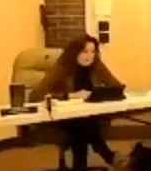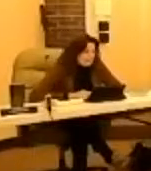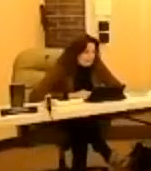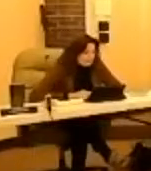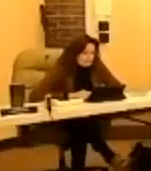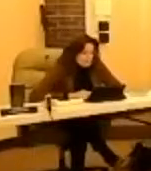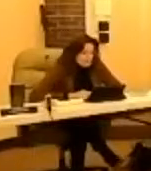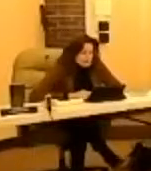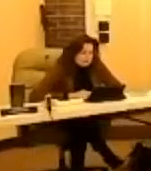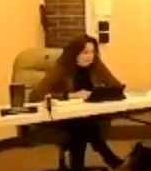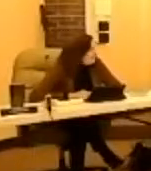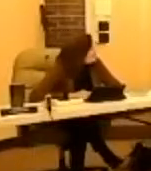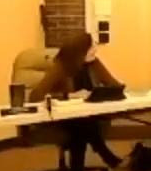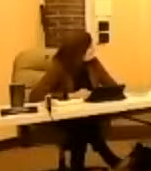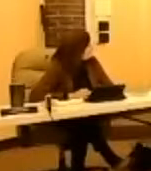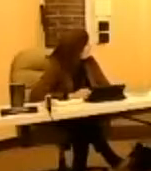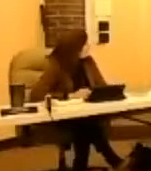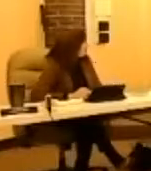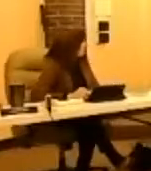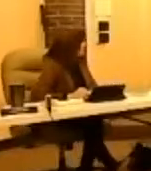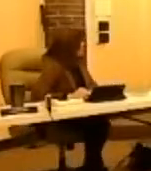You did better than I thought.